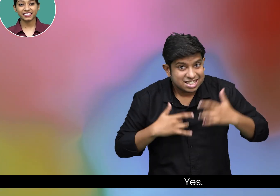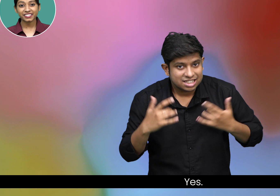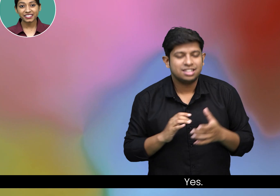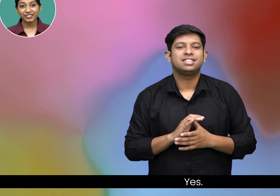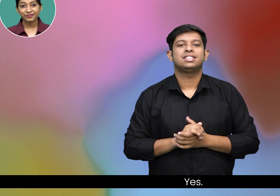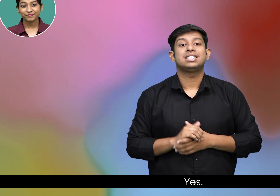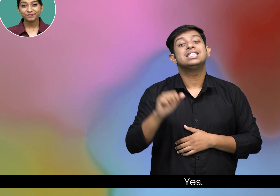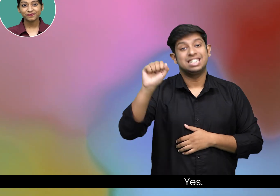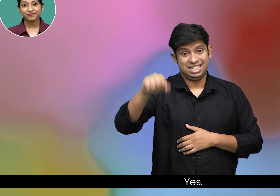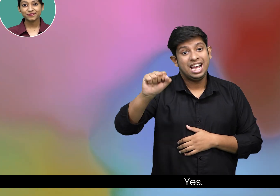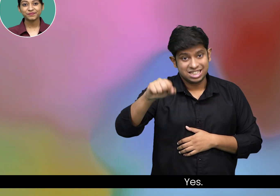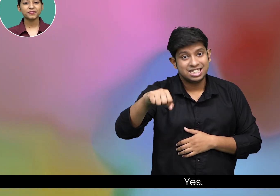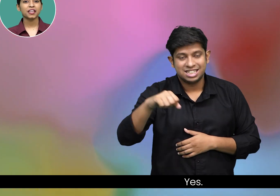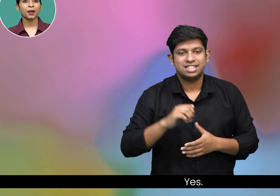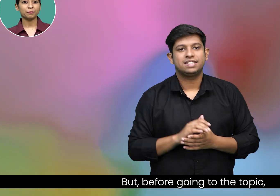Yes.